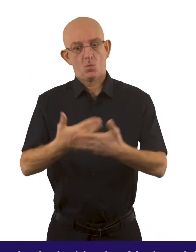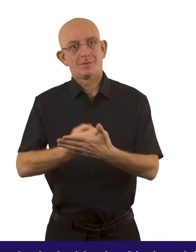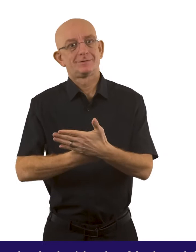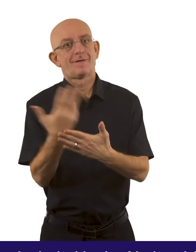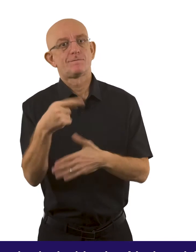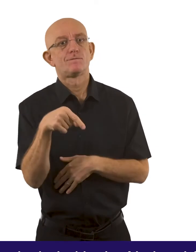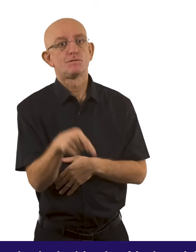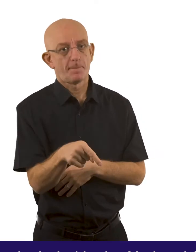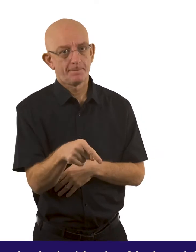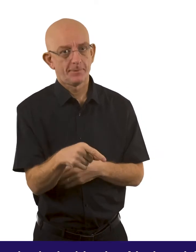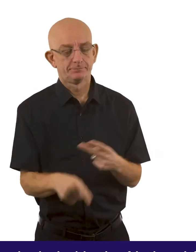development, close brackets.